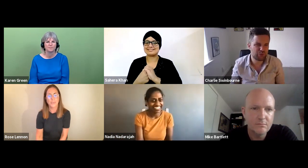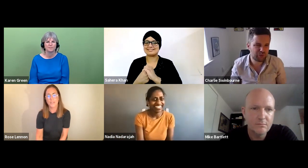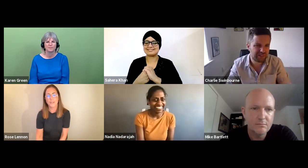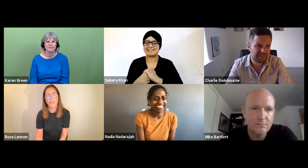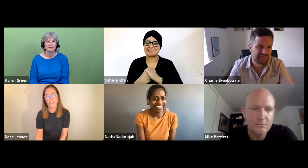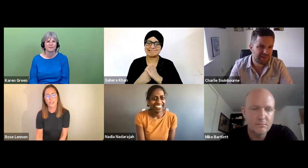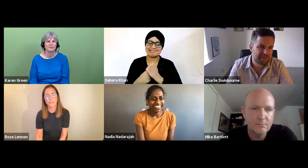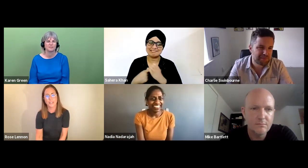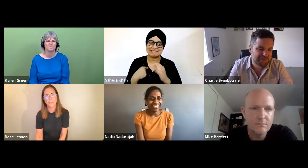What influenced you?